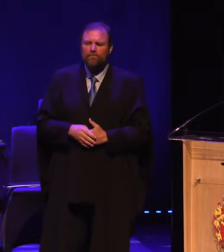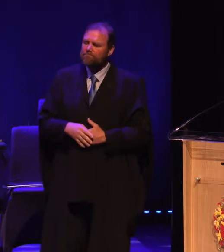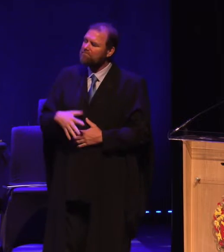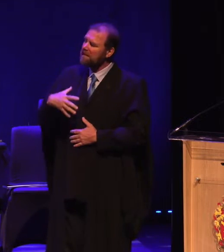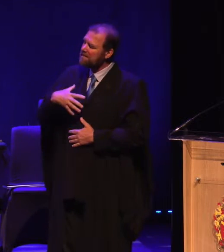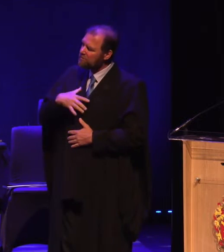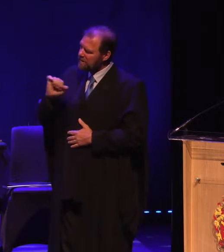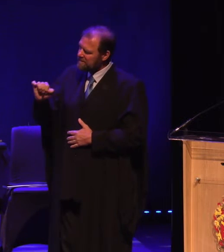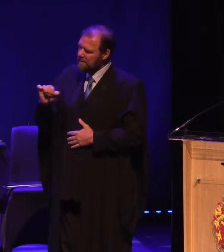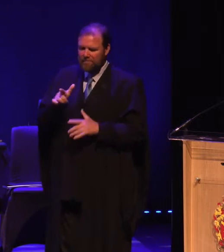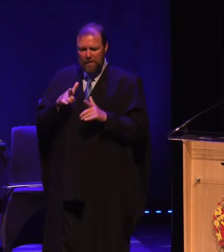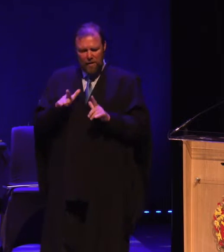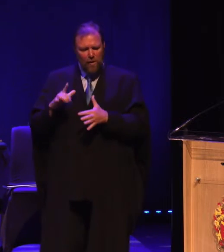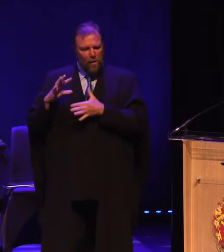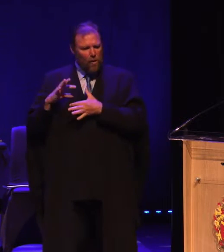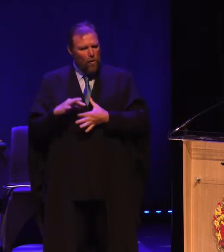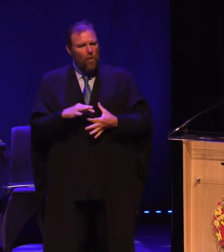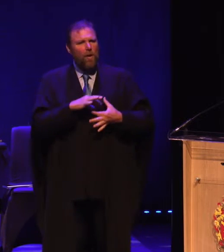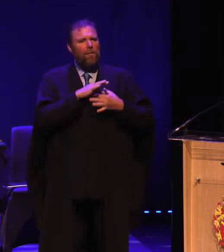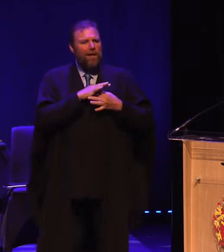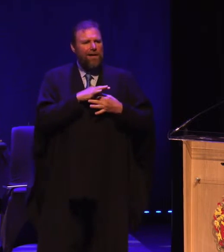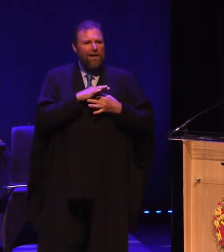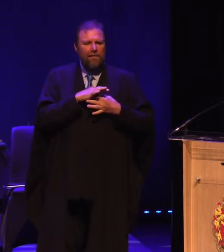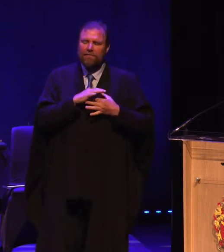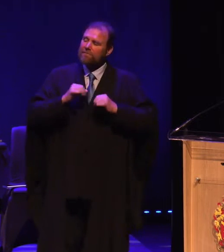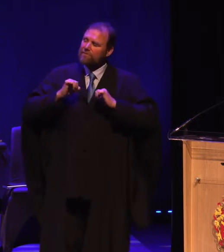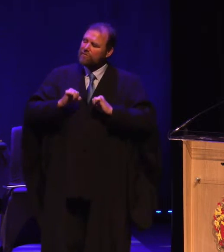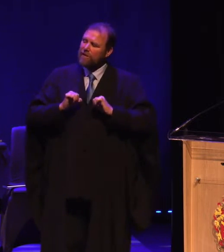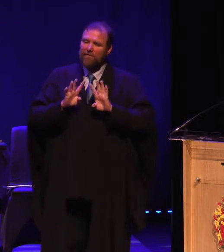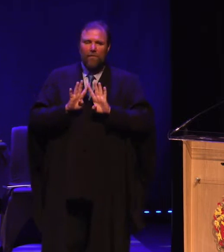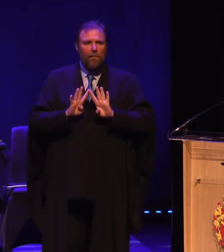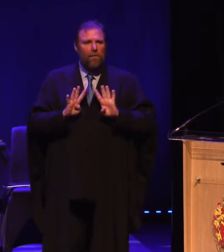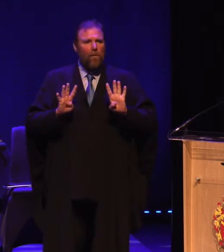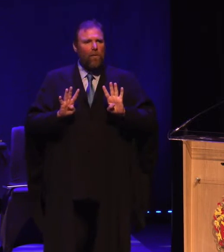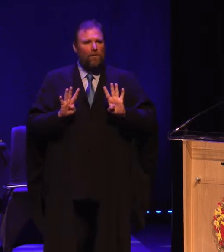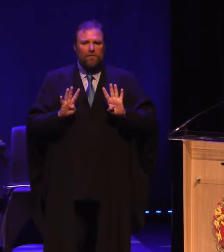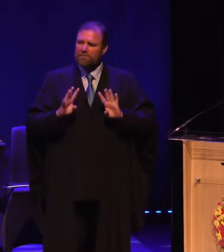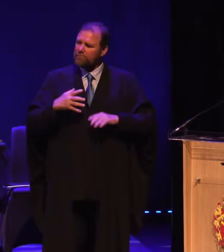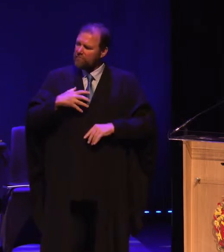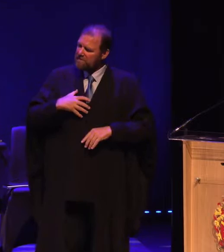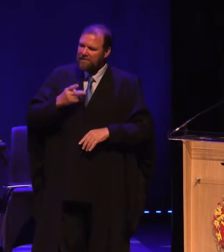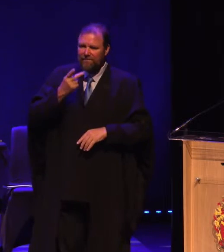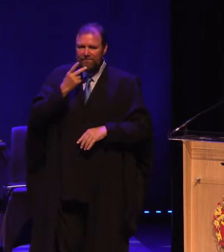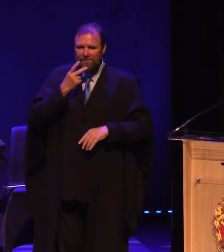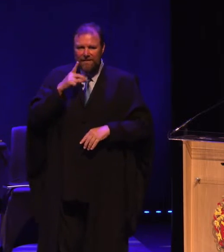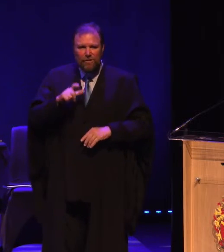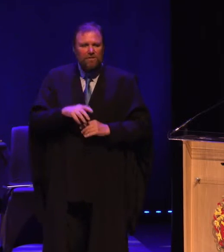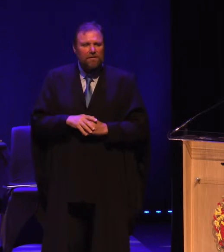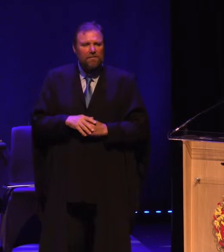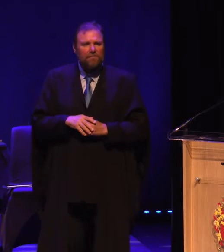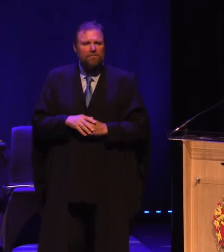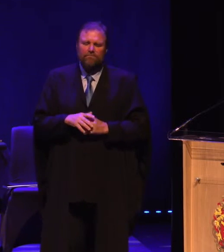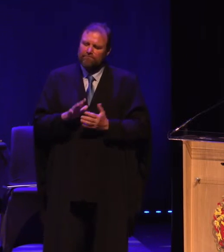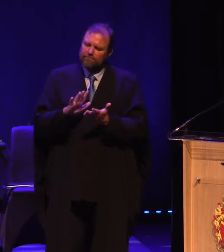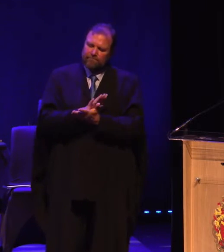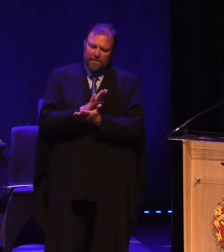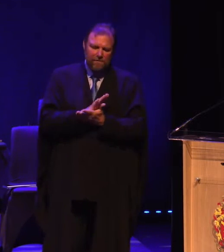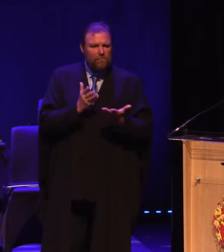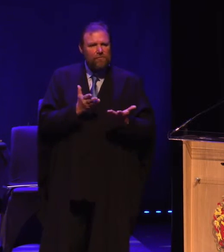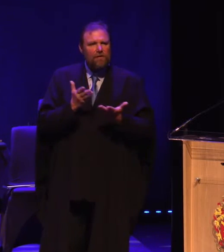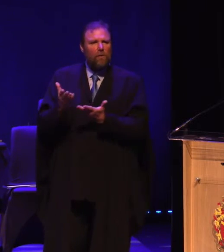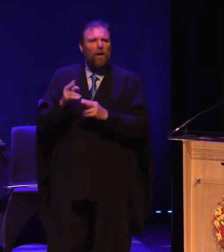Mayor, as Pro Vice Chancellor and Honorary President, Chair of the Board, President and Vice Chancellor, it is with great pleasure that I present to